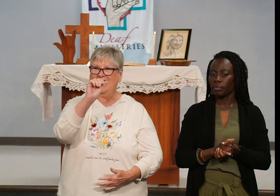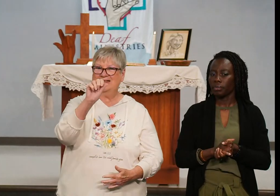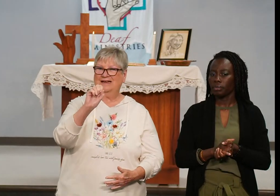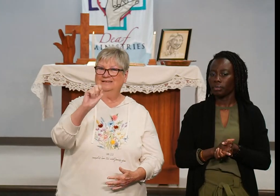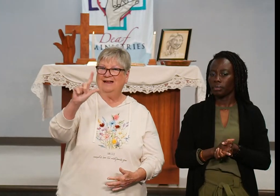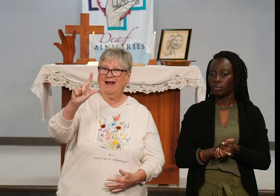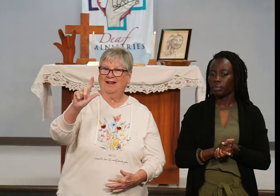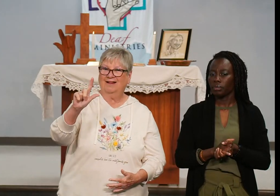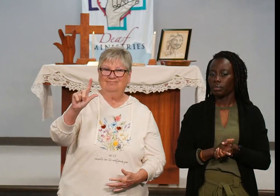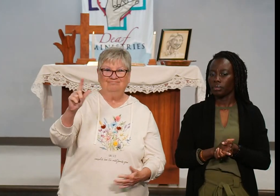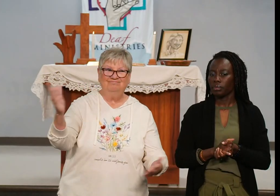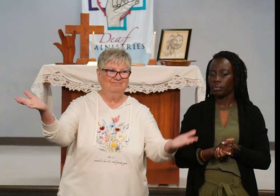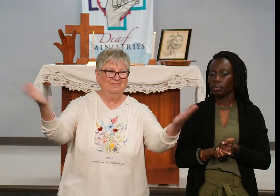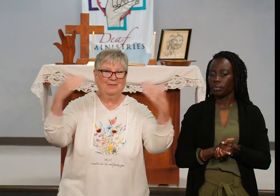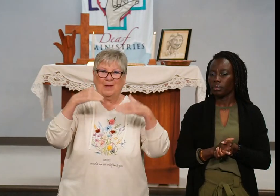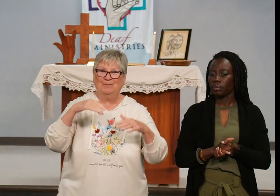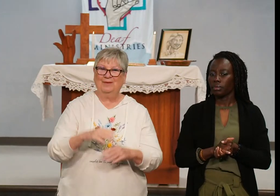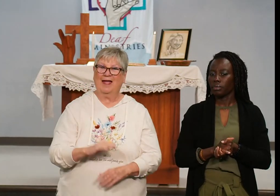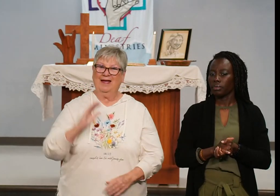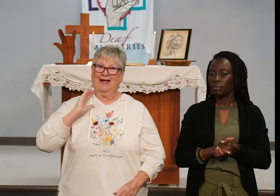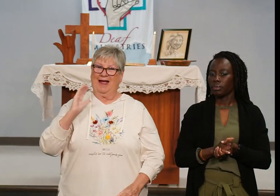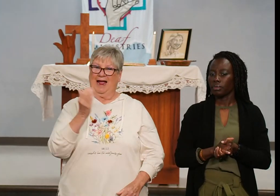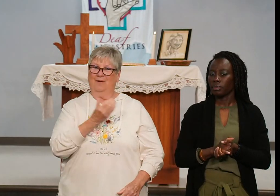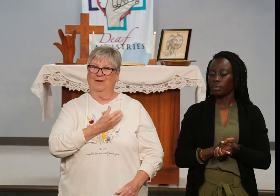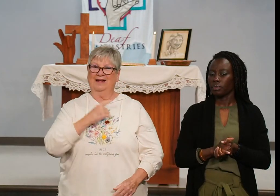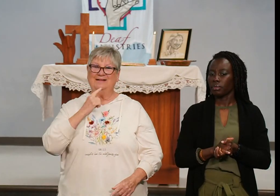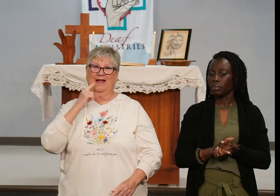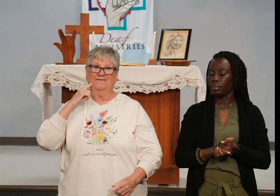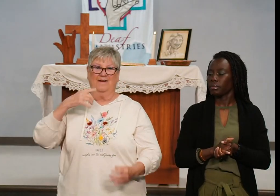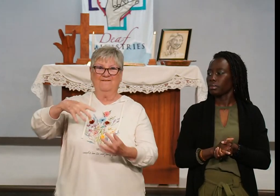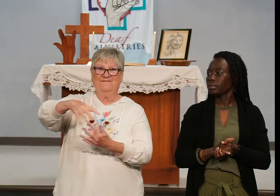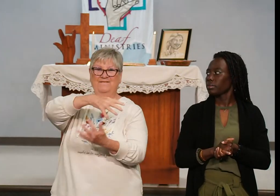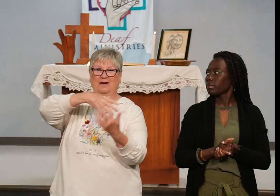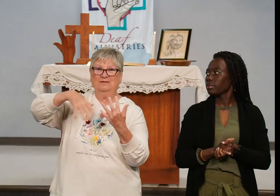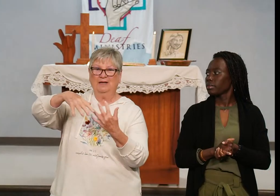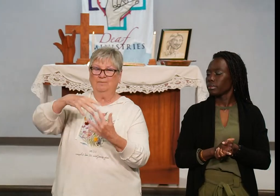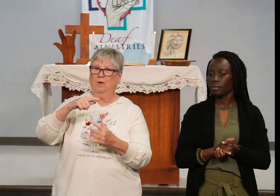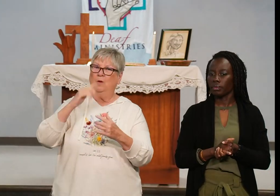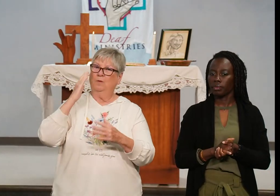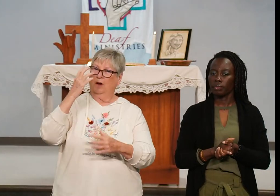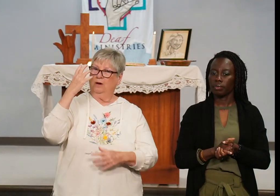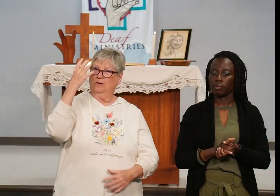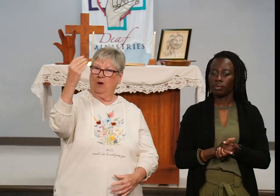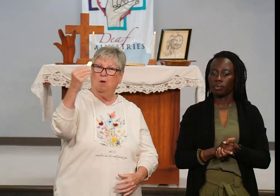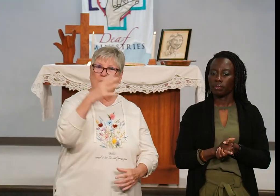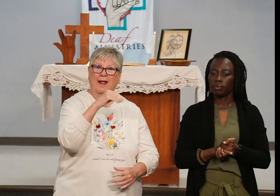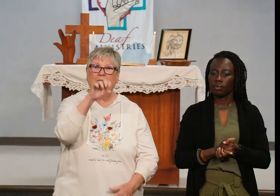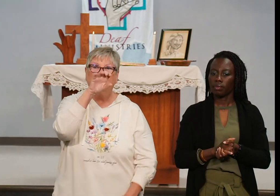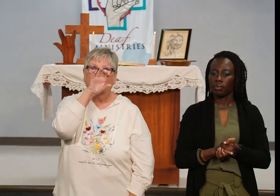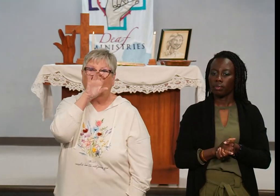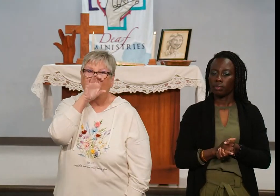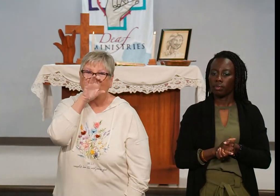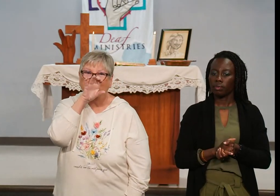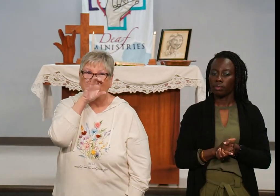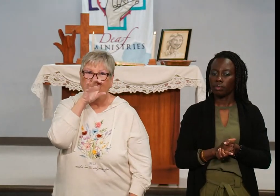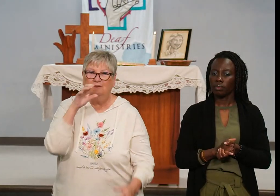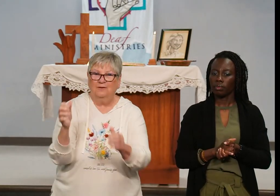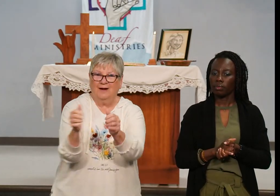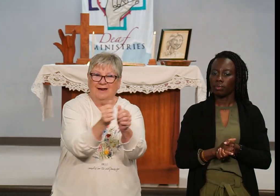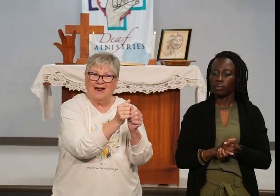We also support all deaf and hope that you will come visit this movie that is performed